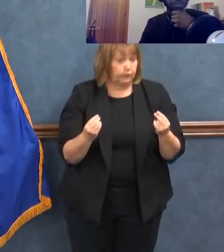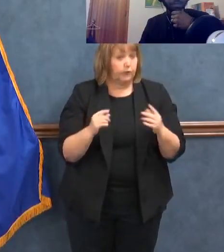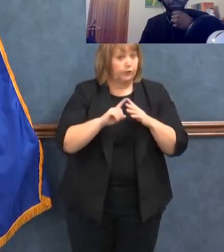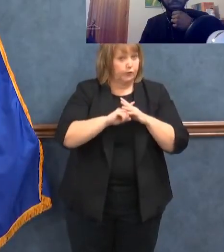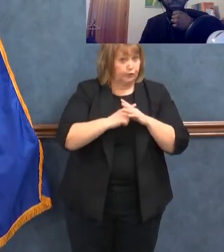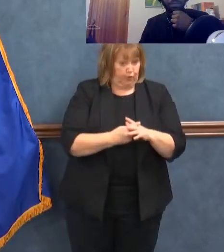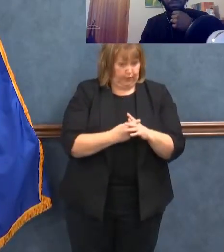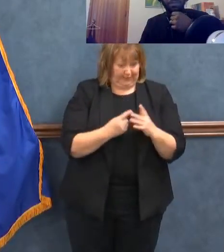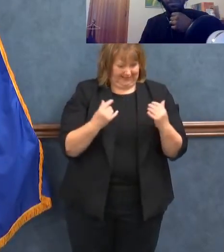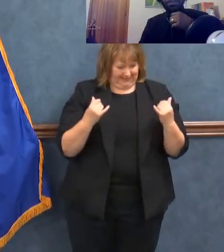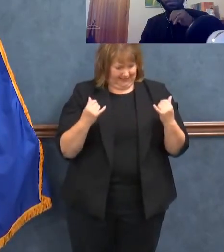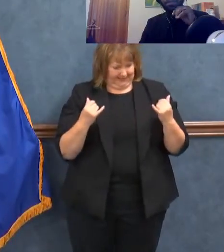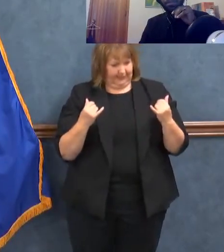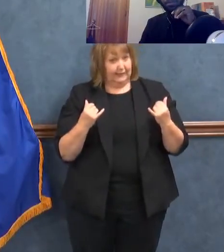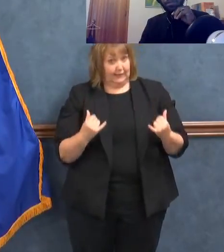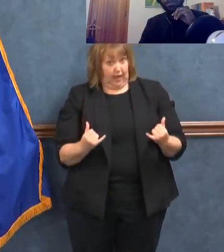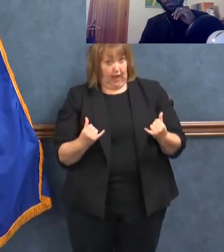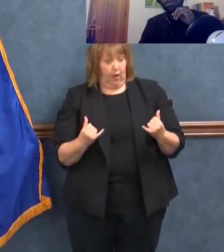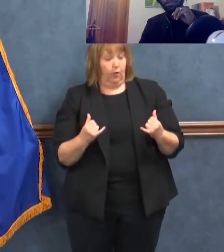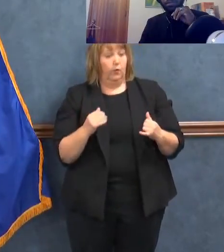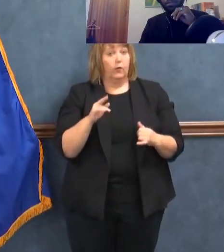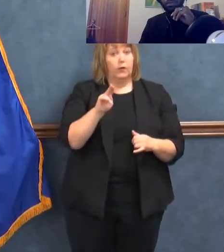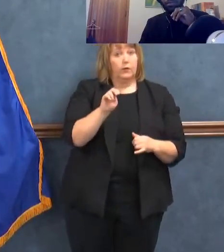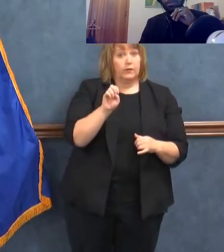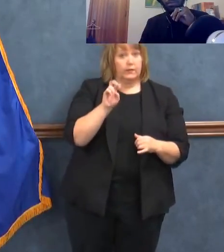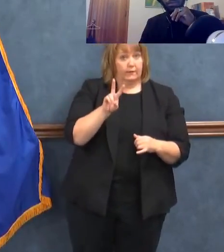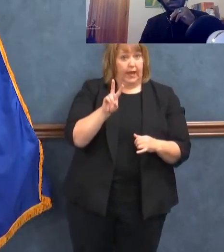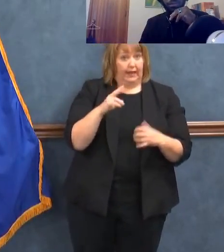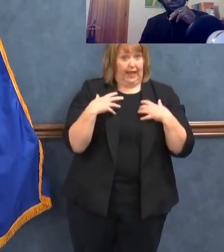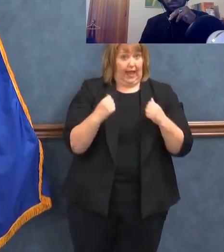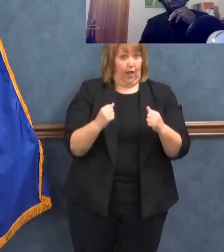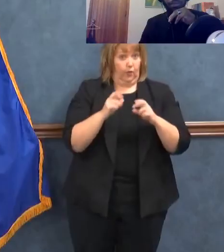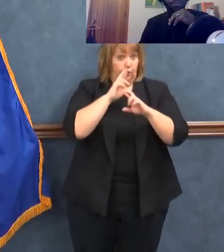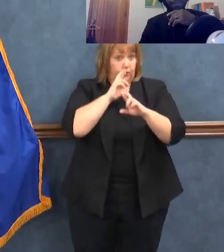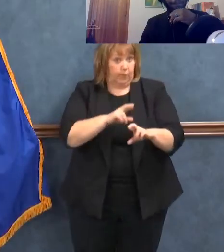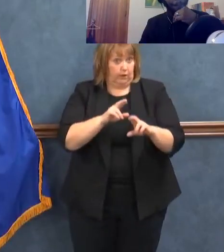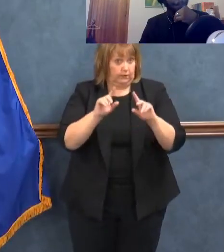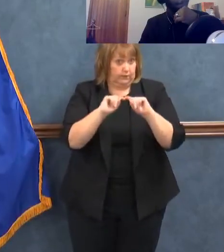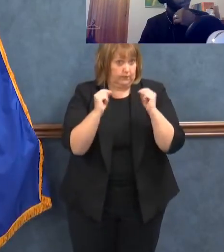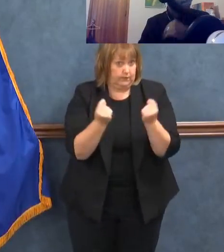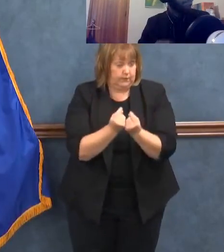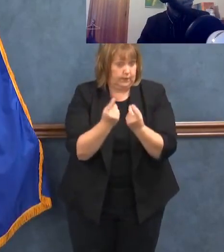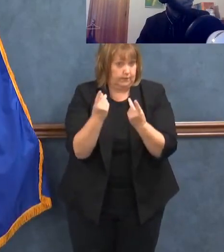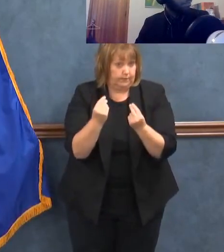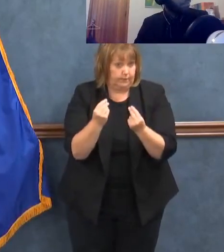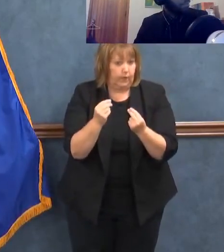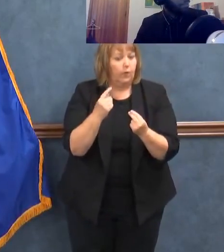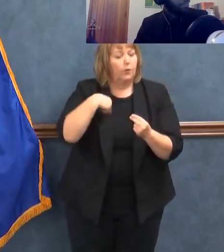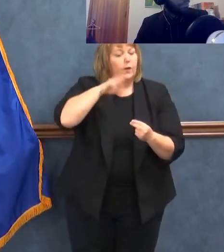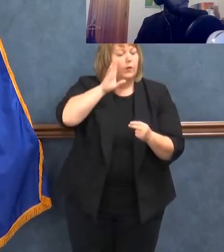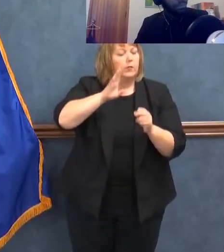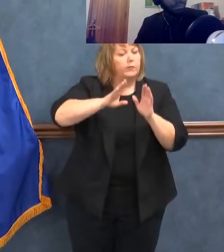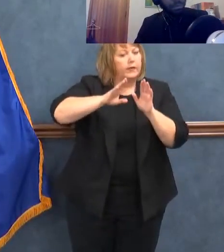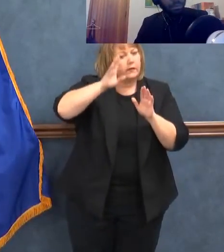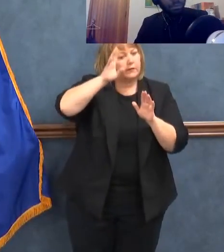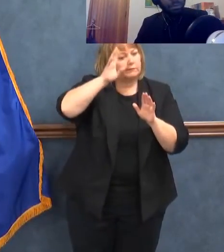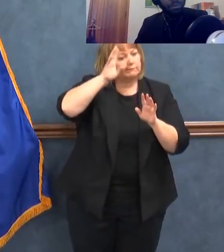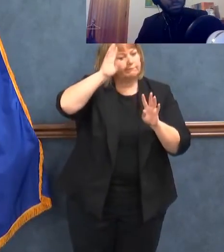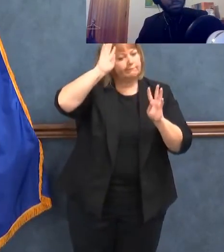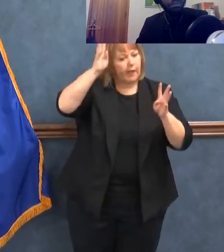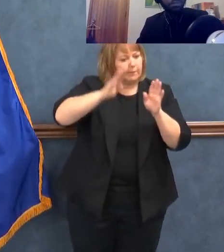that over this next week, the Nevada Health Response Team is working to finalize a long-term mitigation strategy for